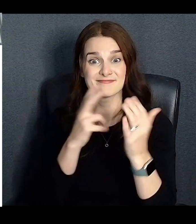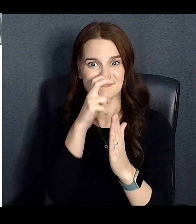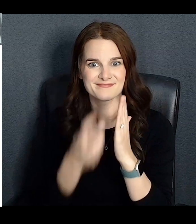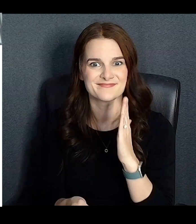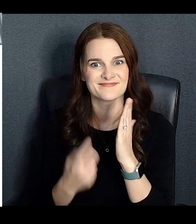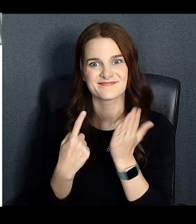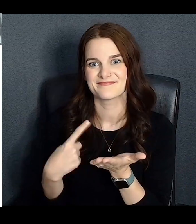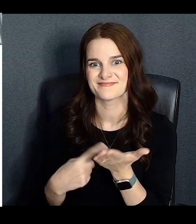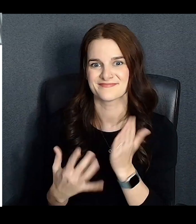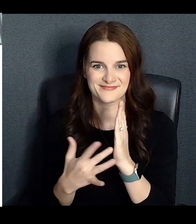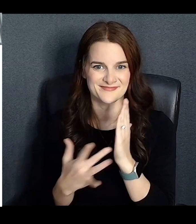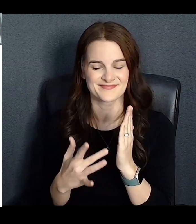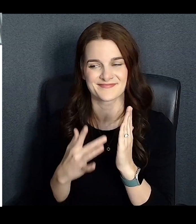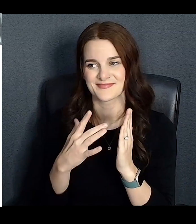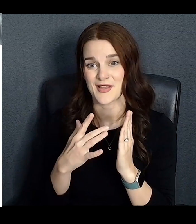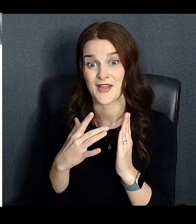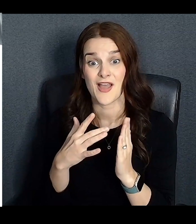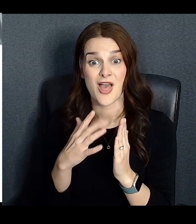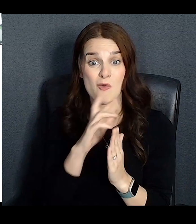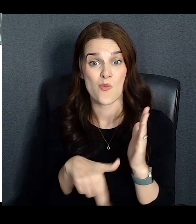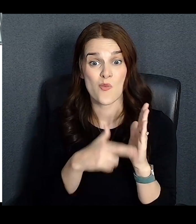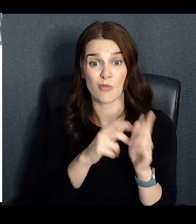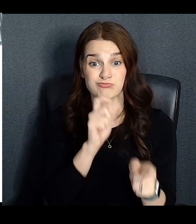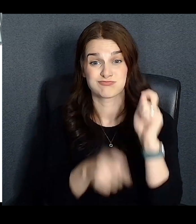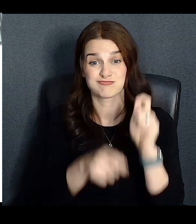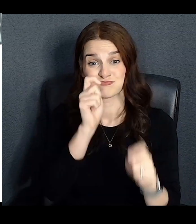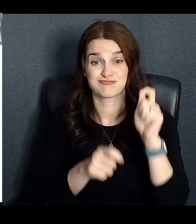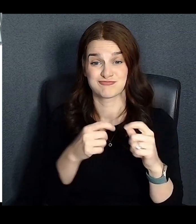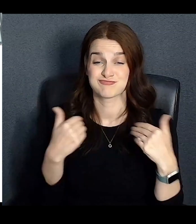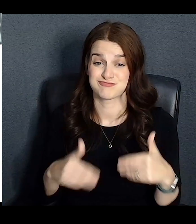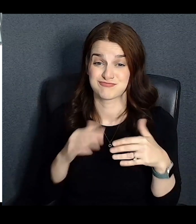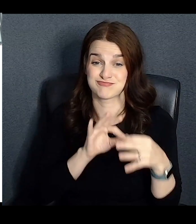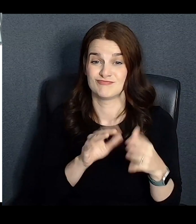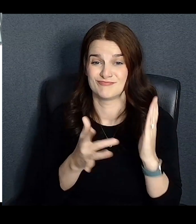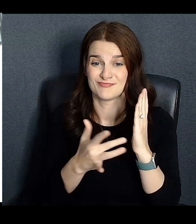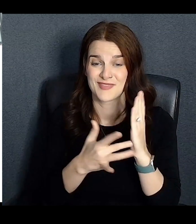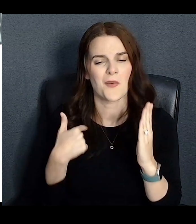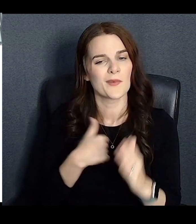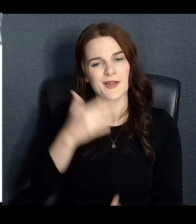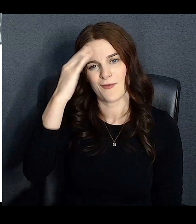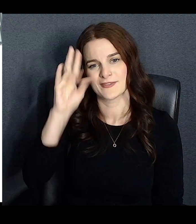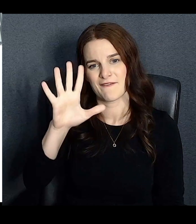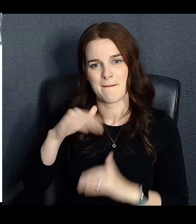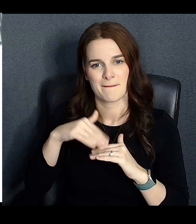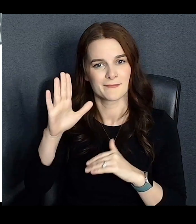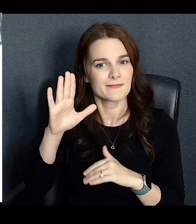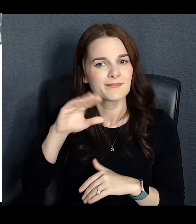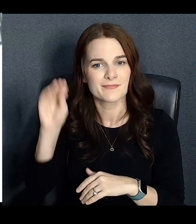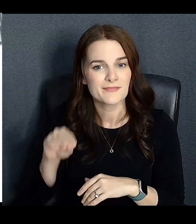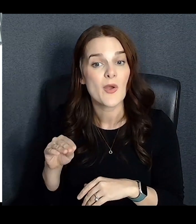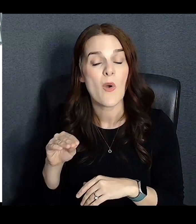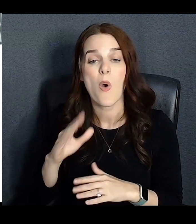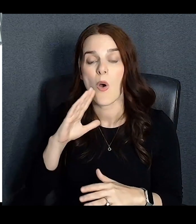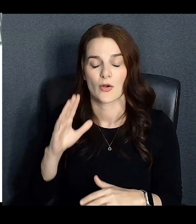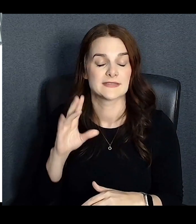So let's jump into talking about technology and the changing role of technology. We know that 75% of older adults